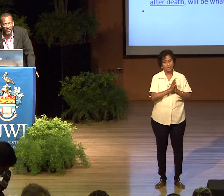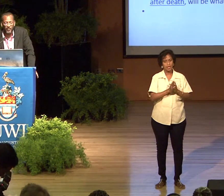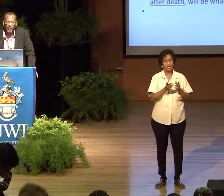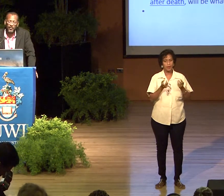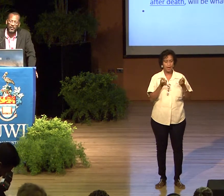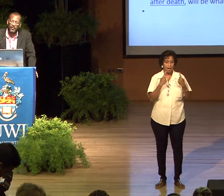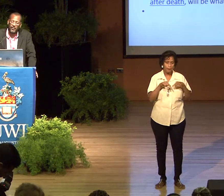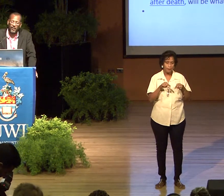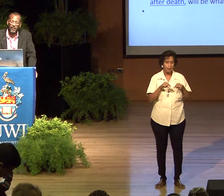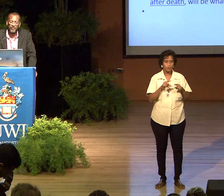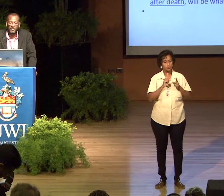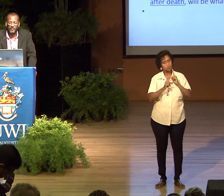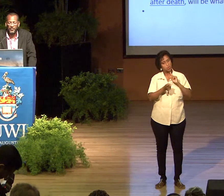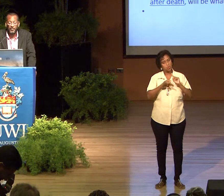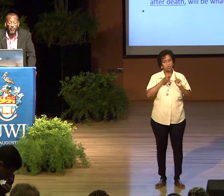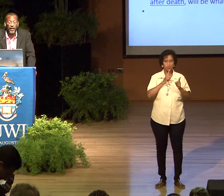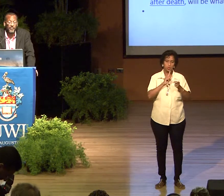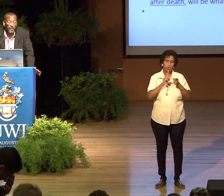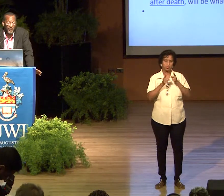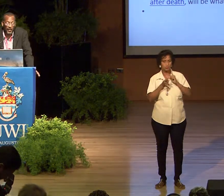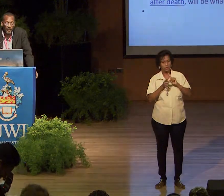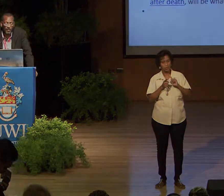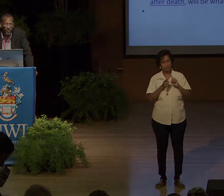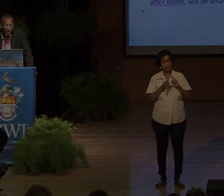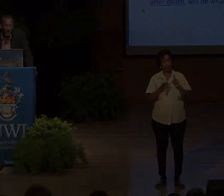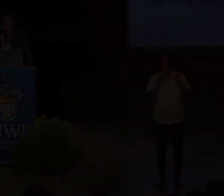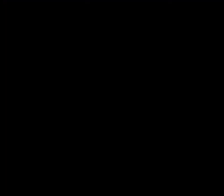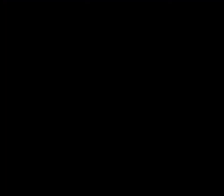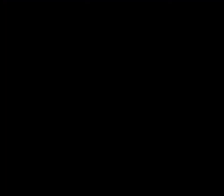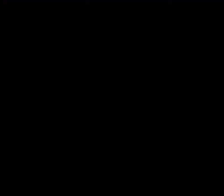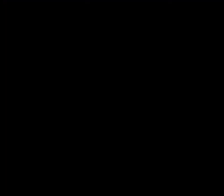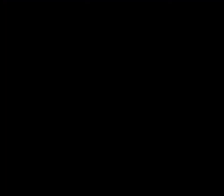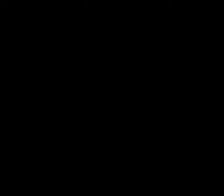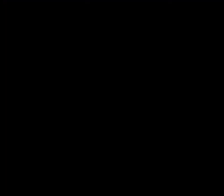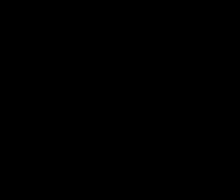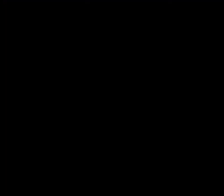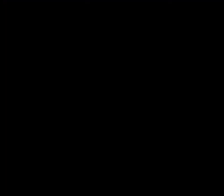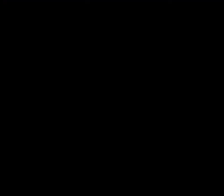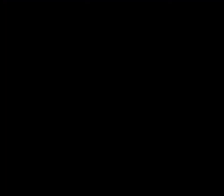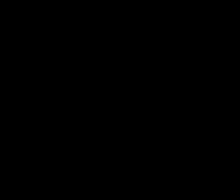quite pleasantly surprised by the experience.